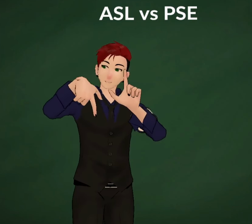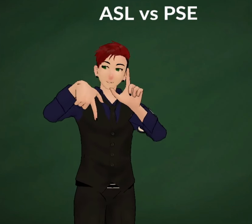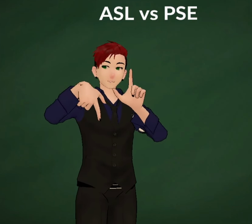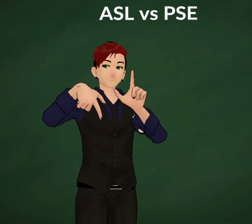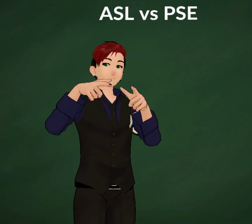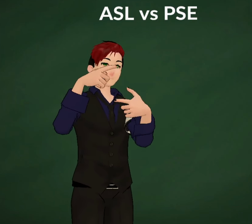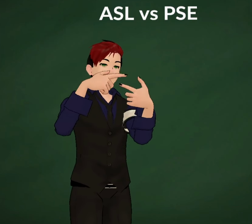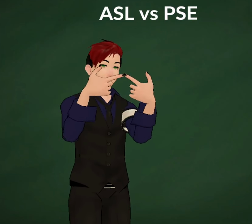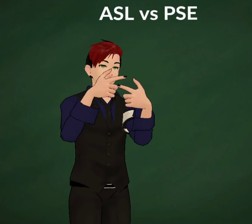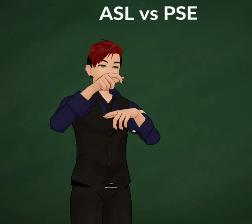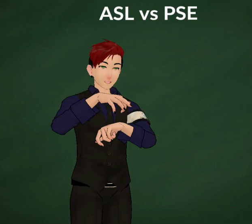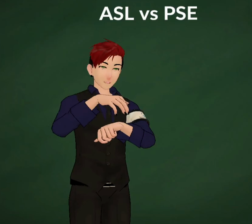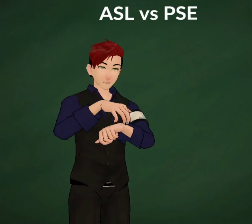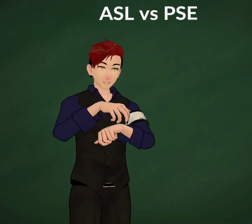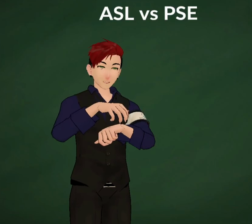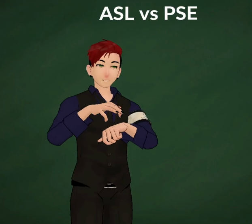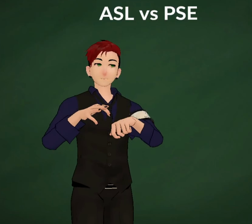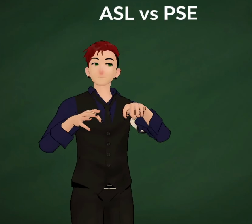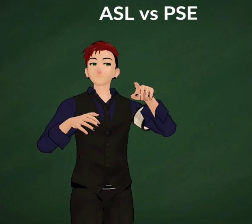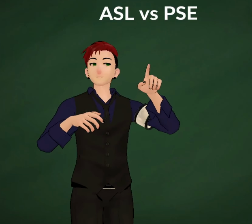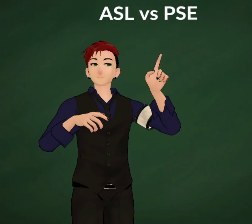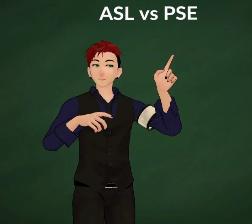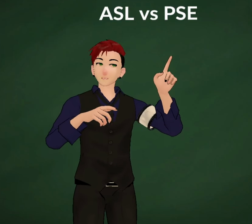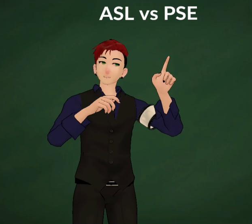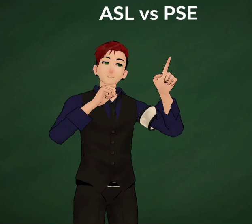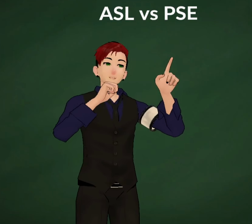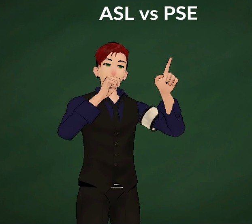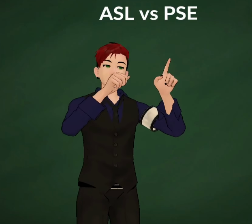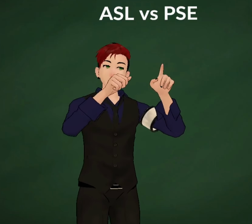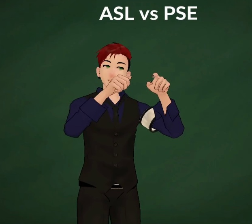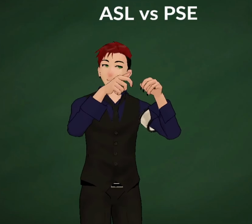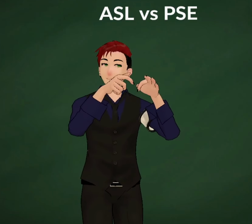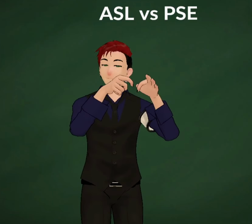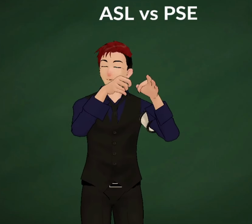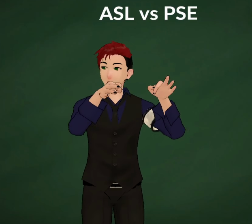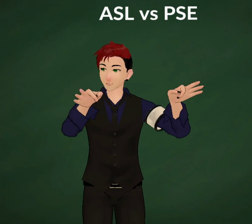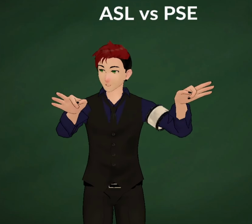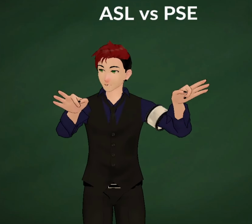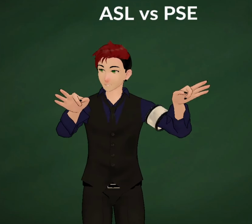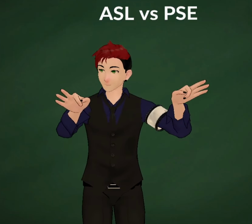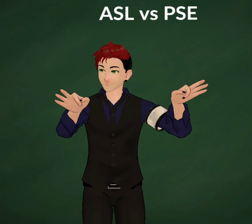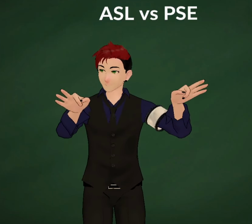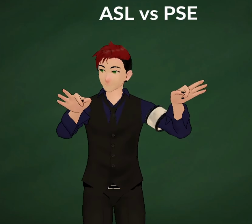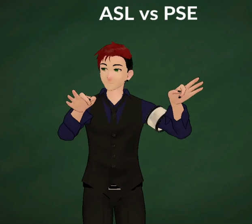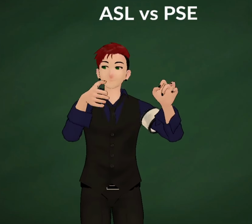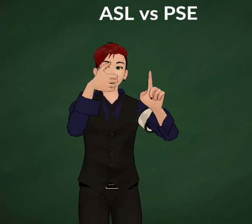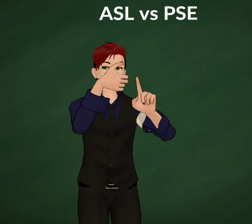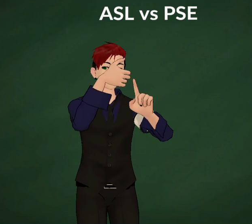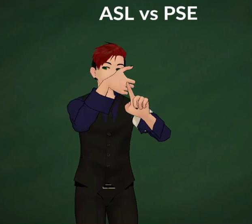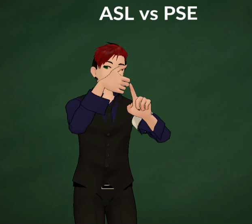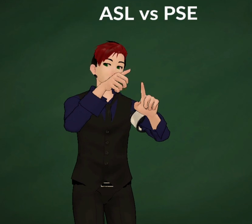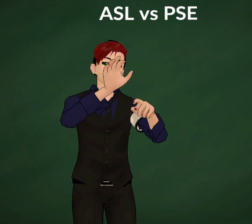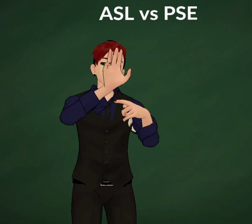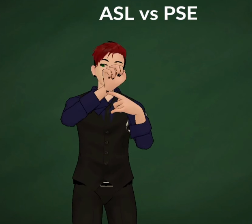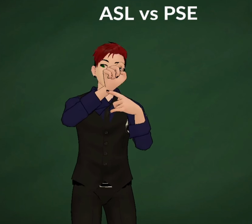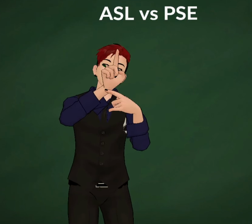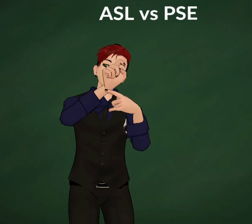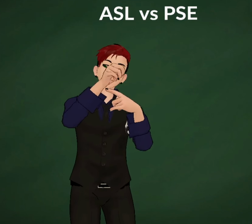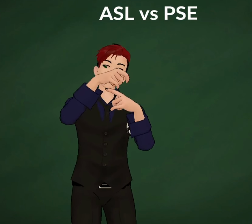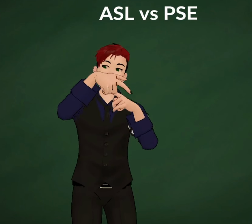Pidgin, signed English. This is not a language. It is a